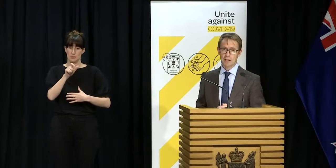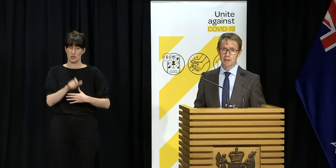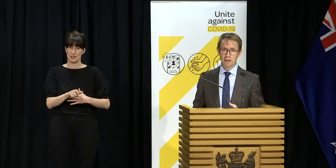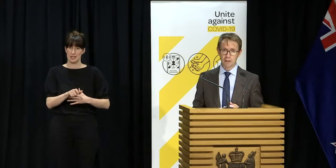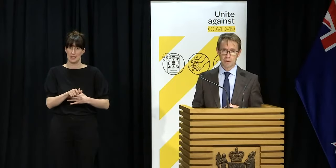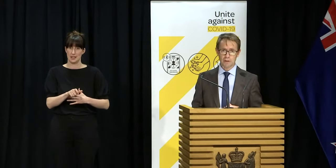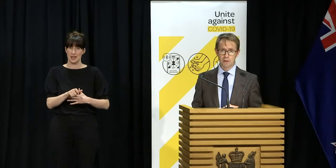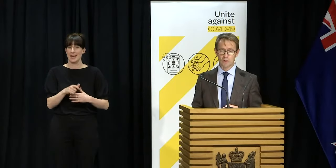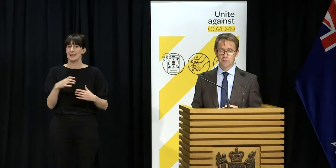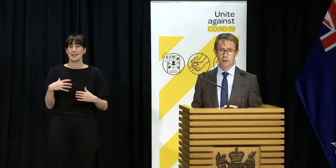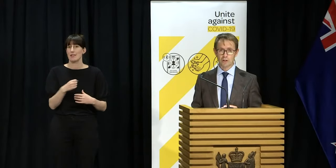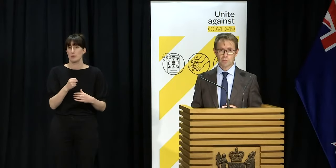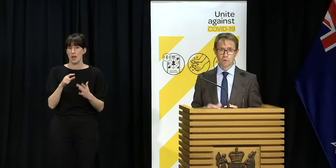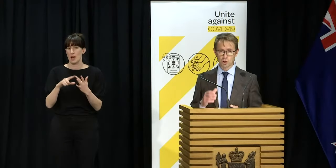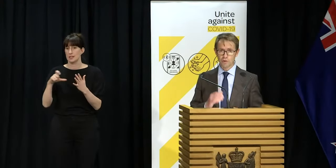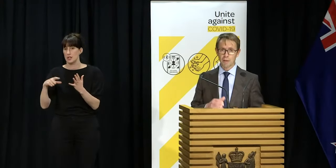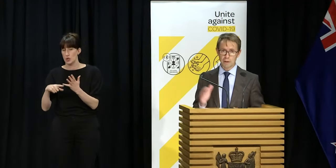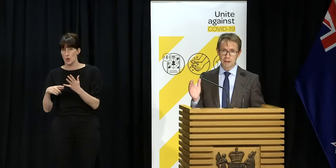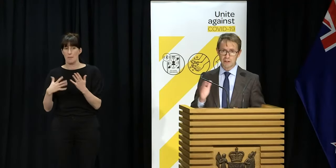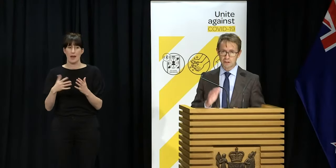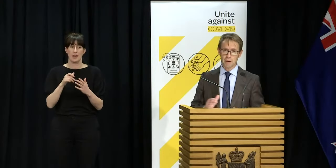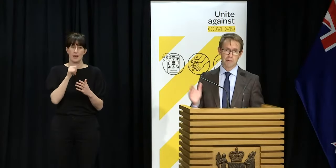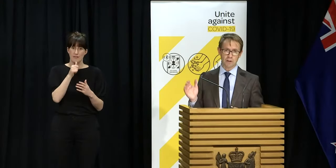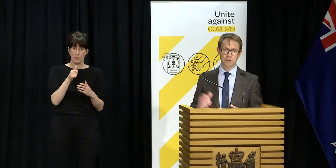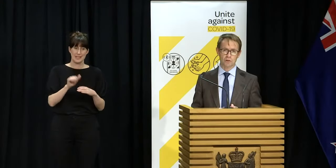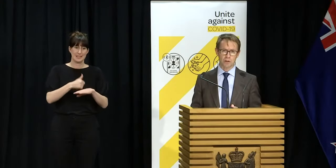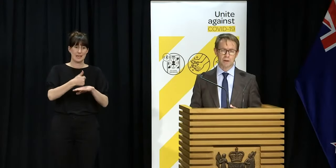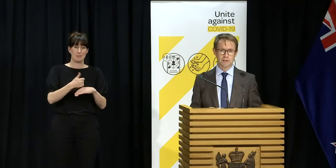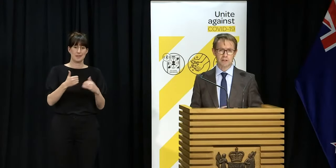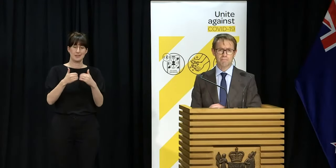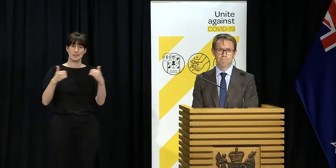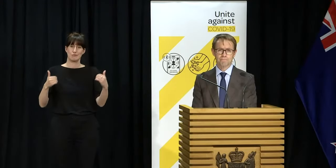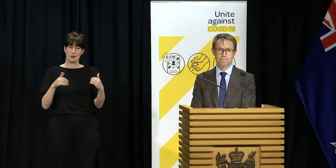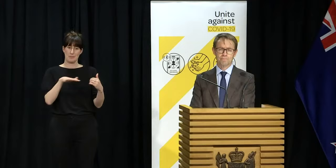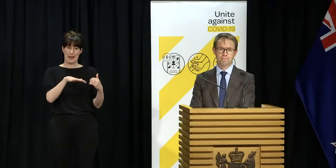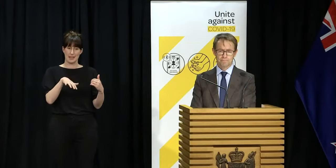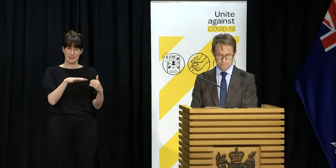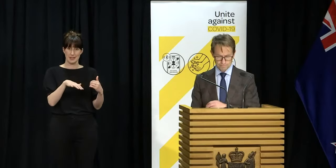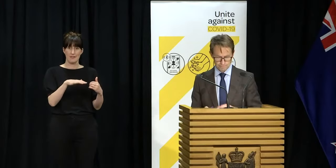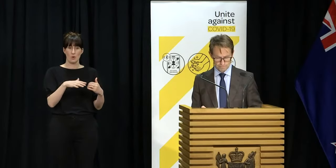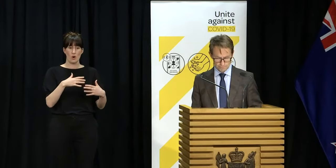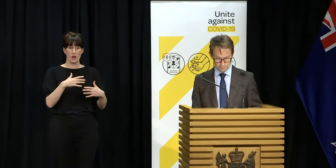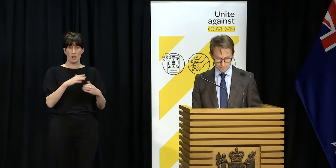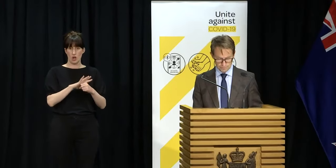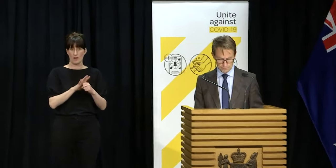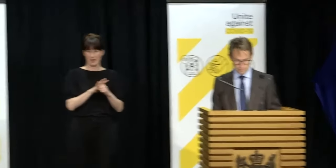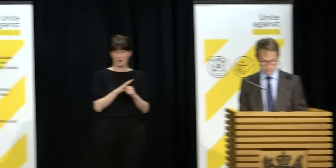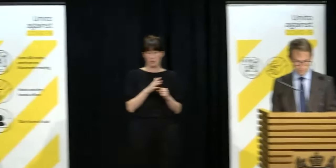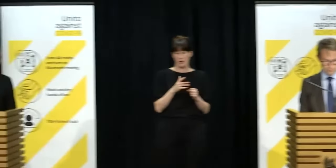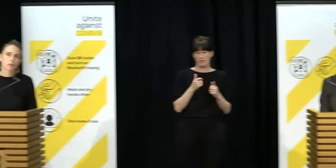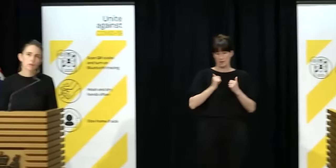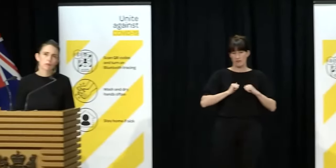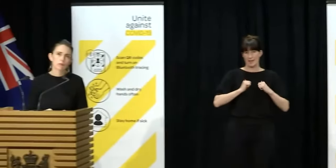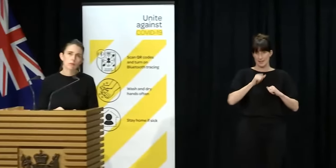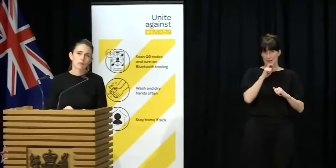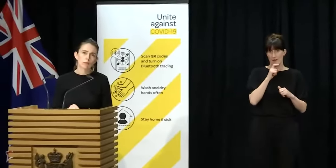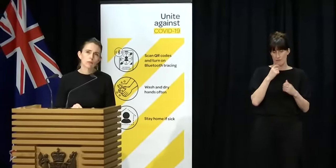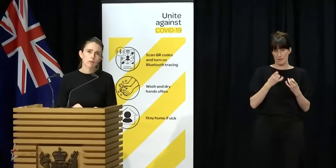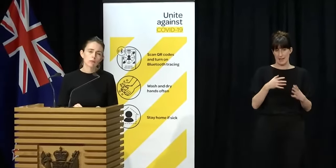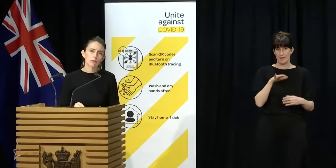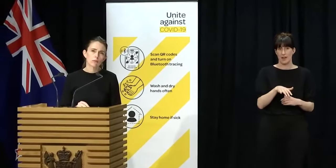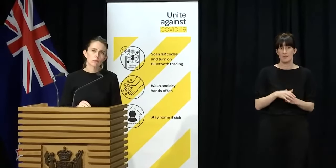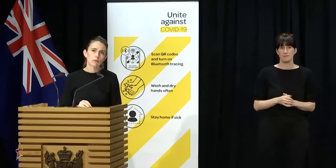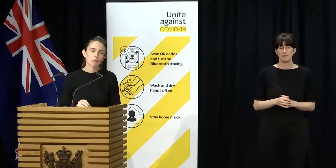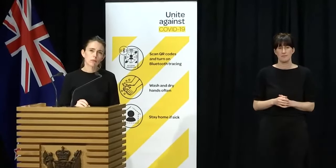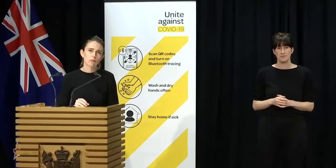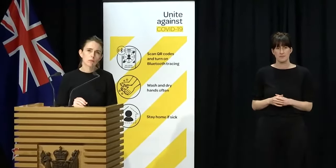but in another bed in the hospital, should that be needed as part of our surge capacity. Prime Minister, we've heard Repco, Supercheap Auto are operating at level